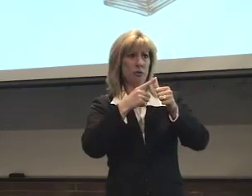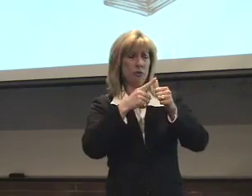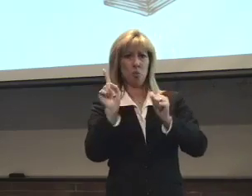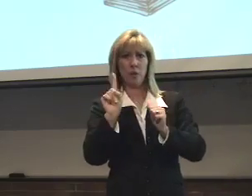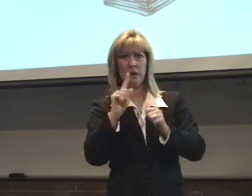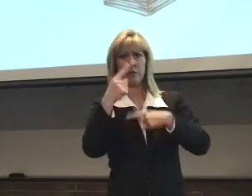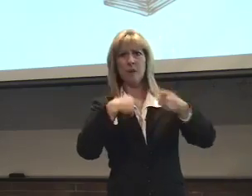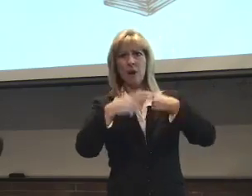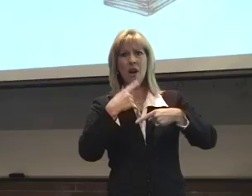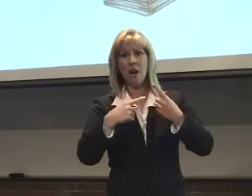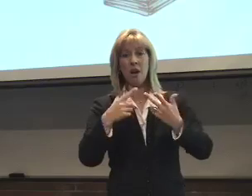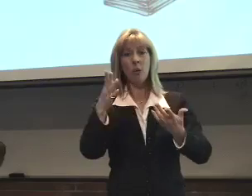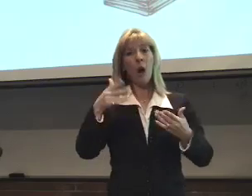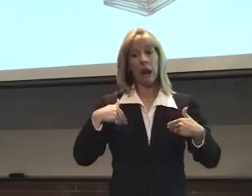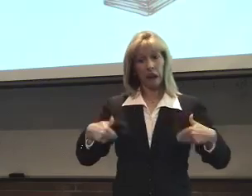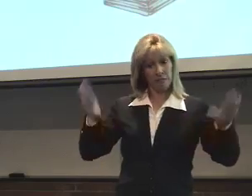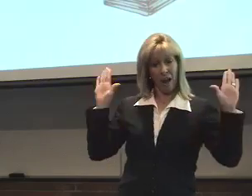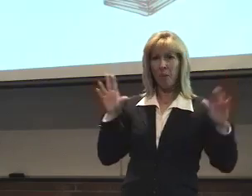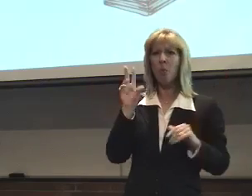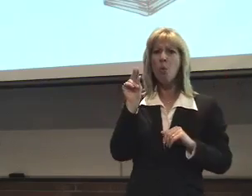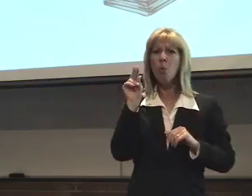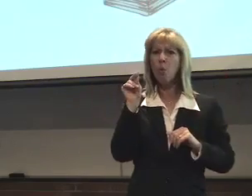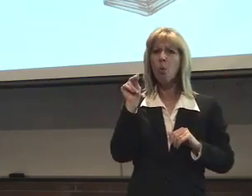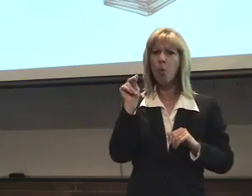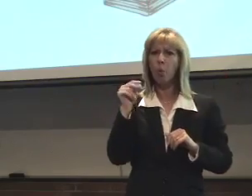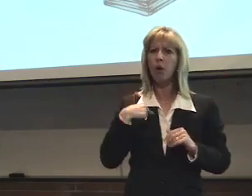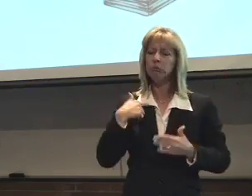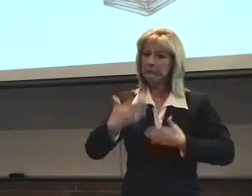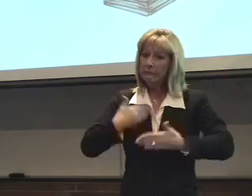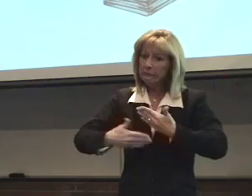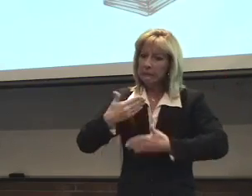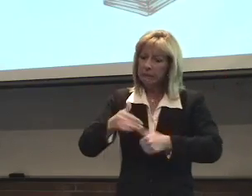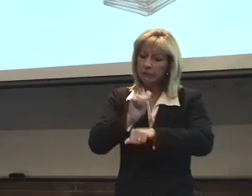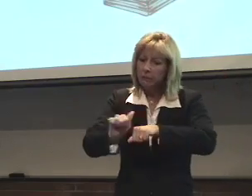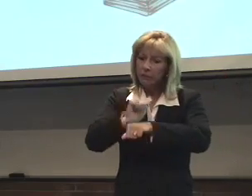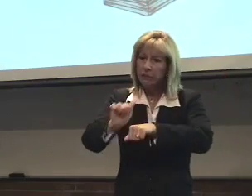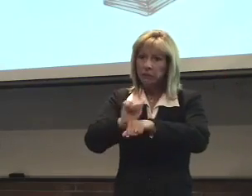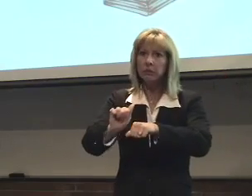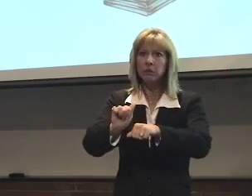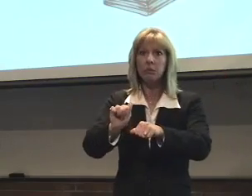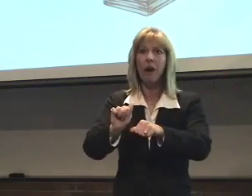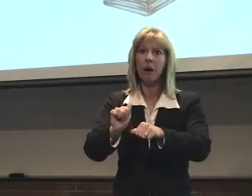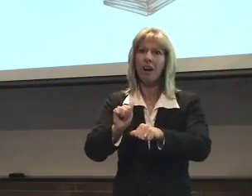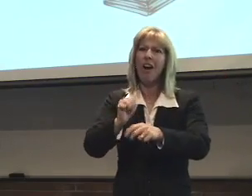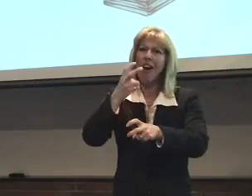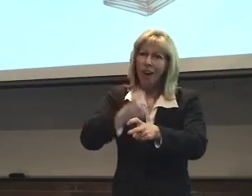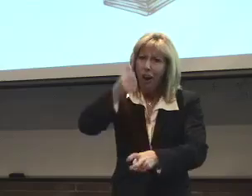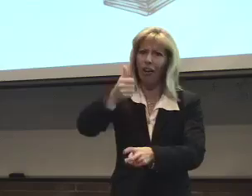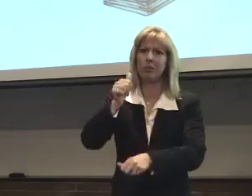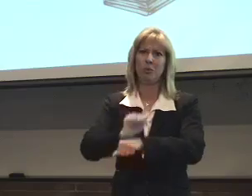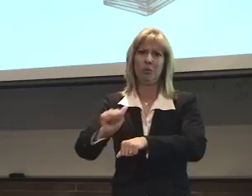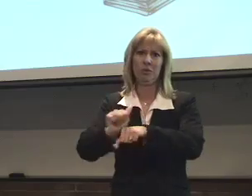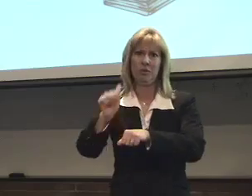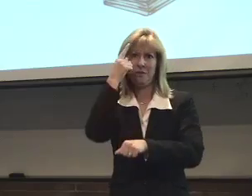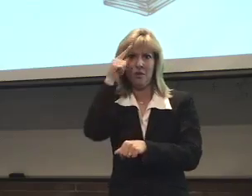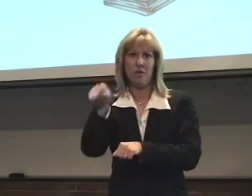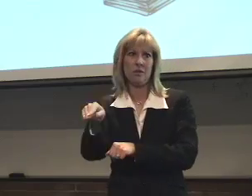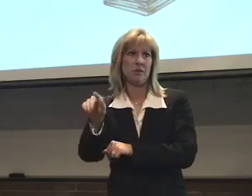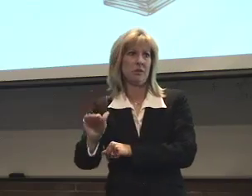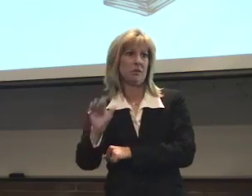an ASL model and just get that language in there, number one. But we see this again and again and